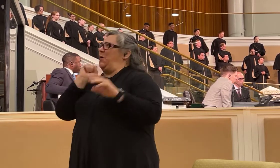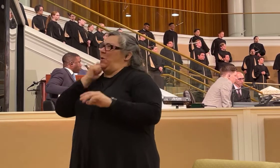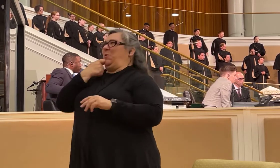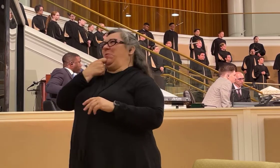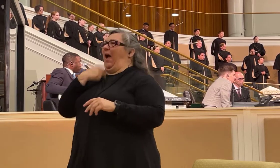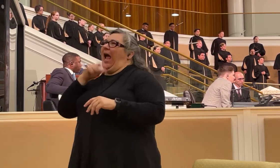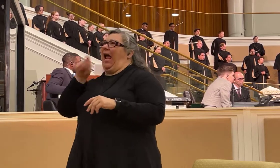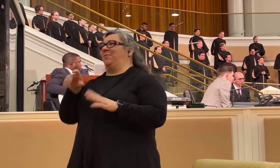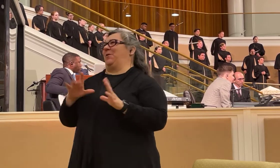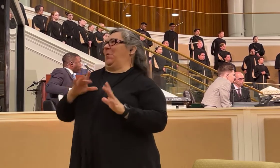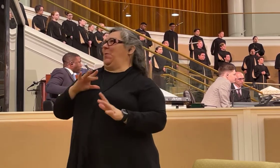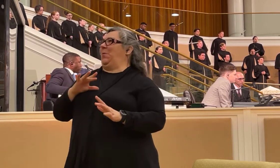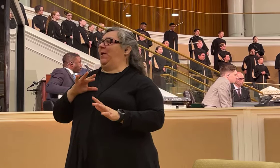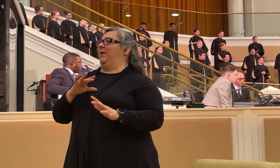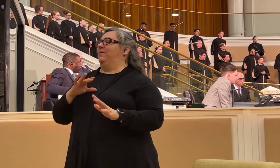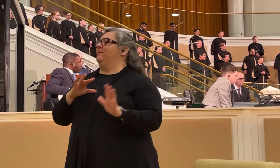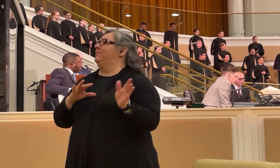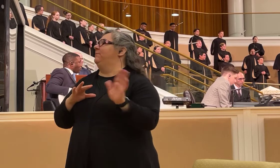to be cool.